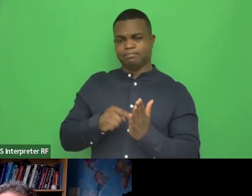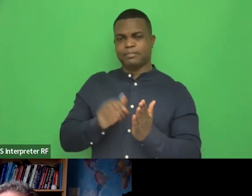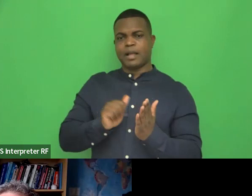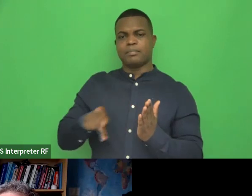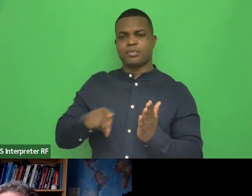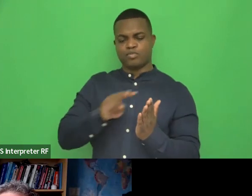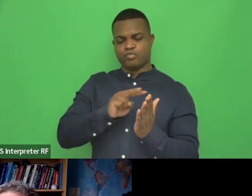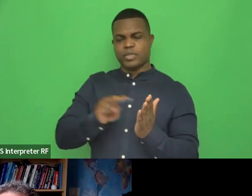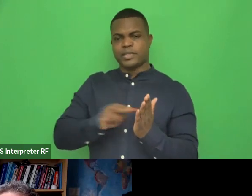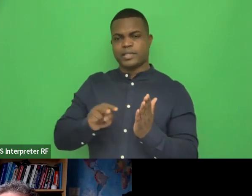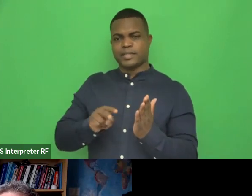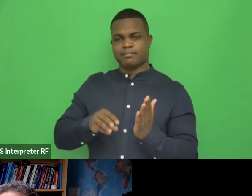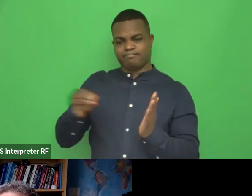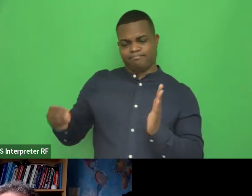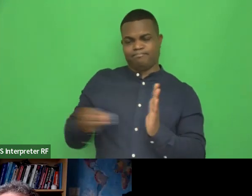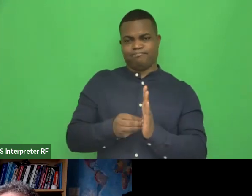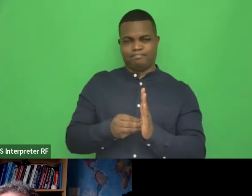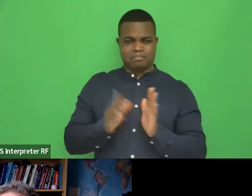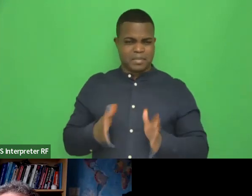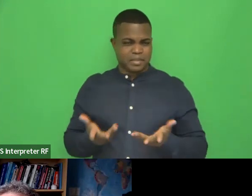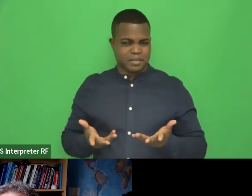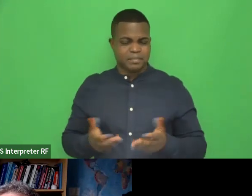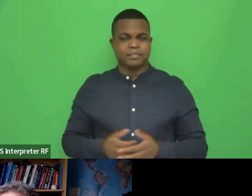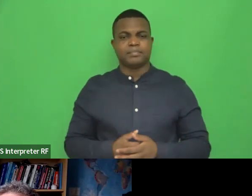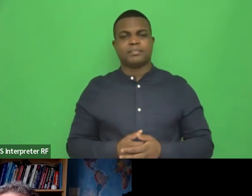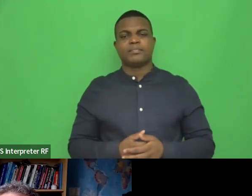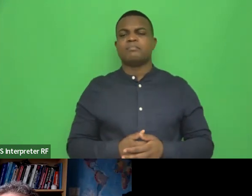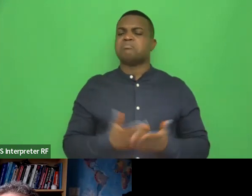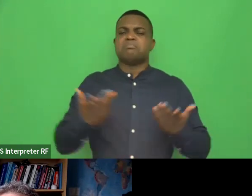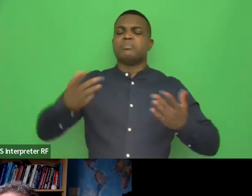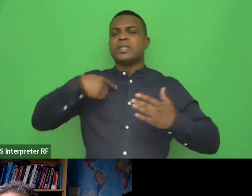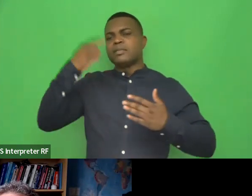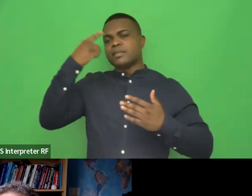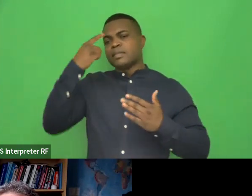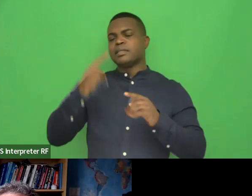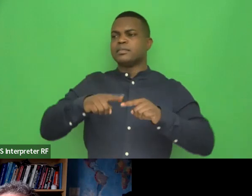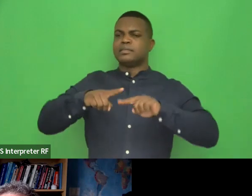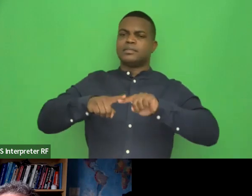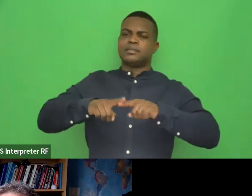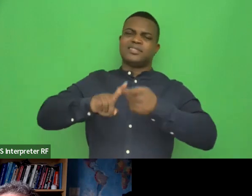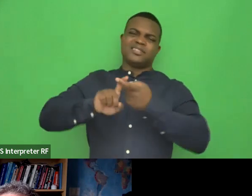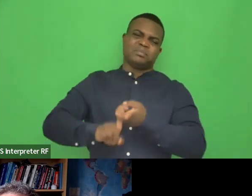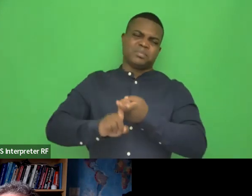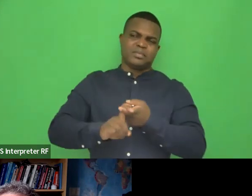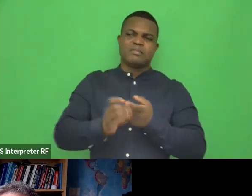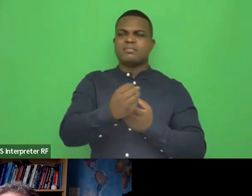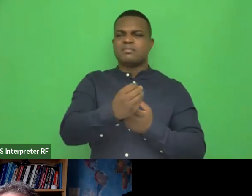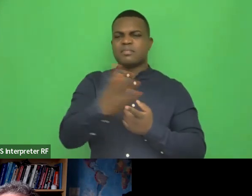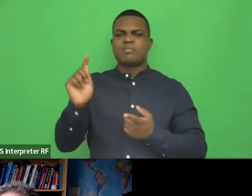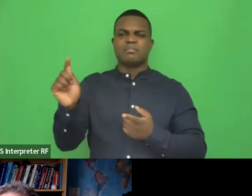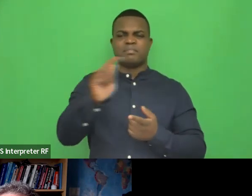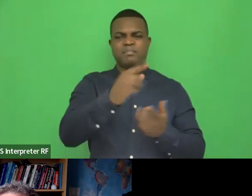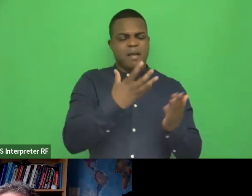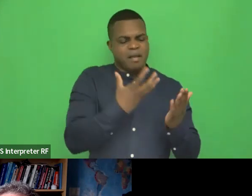of Android or Windows operating system, I think in that case you will need to download